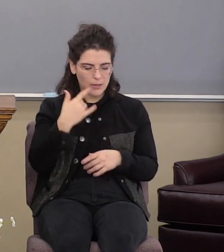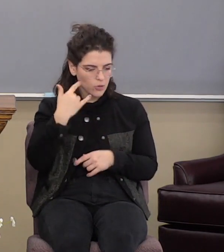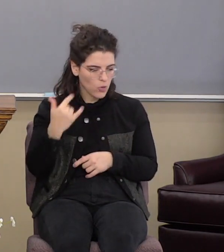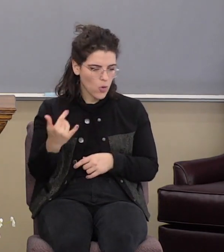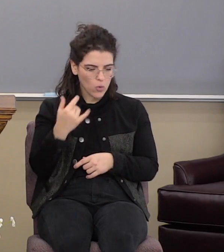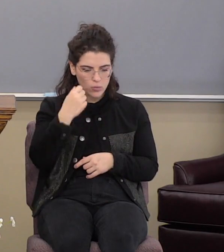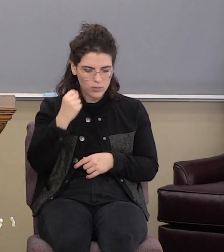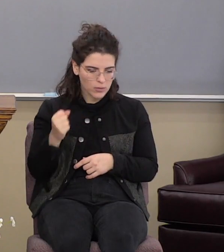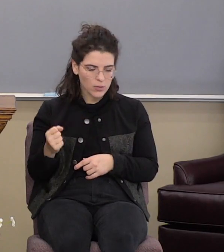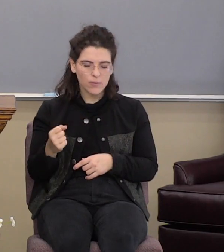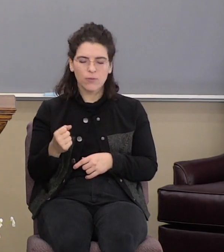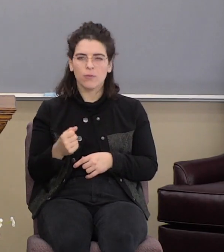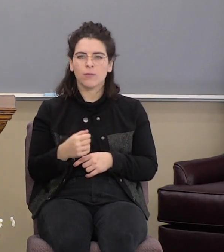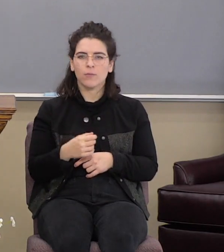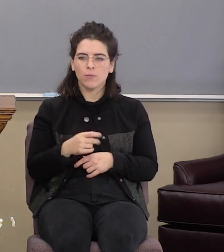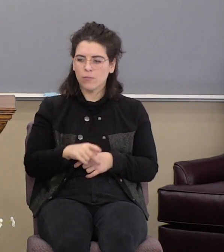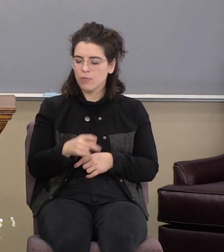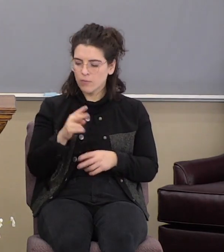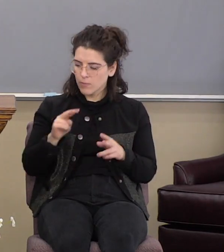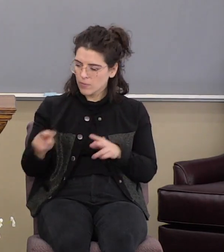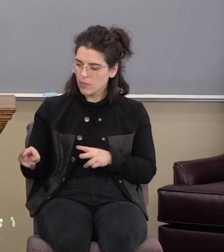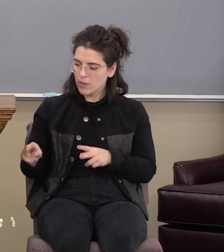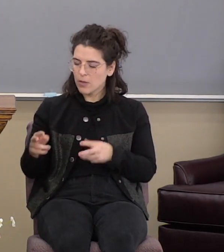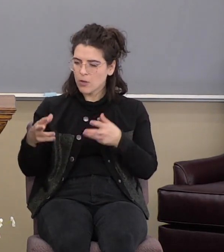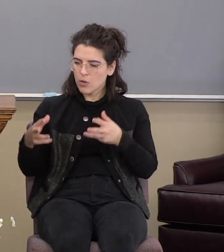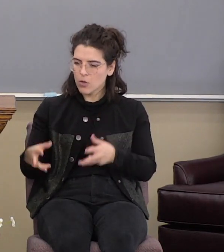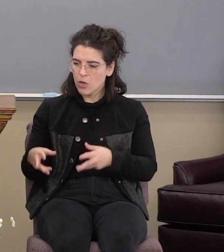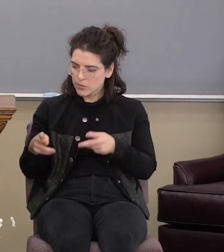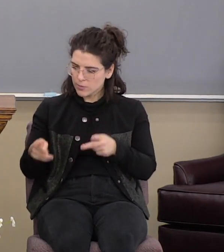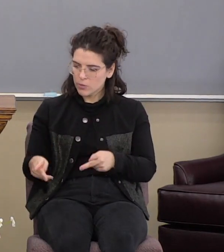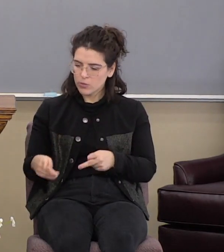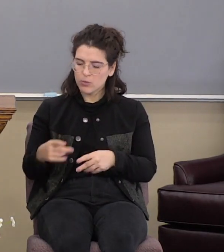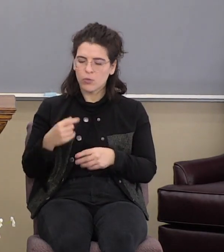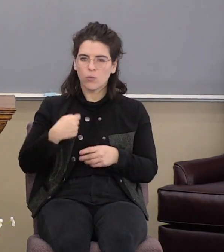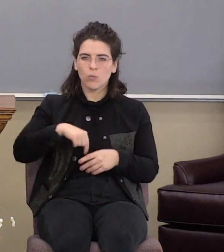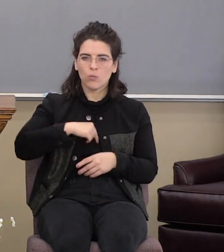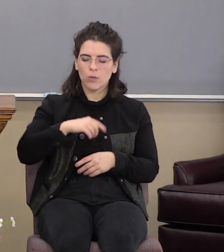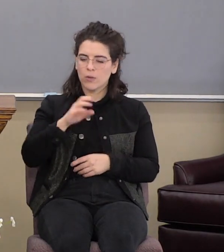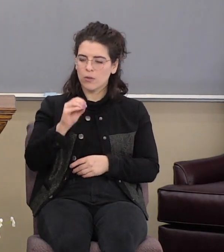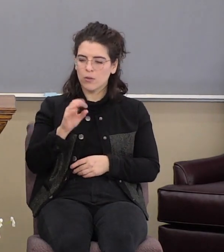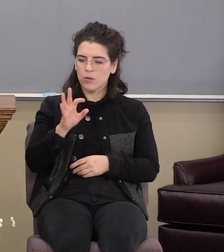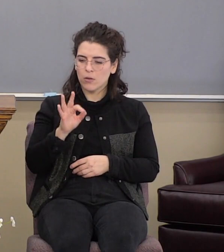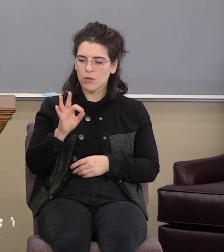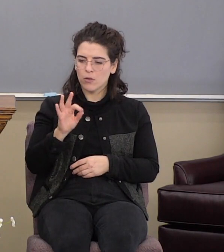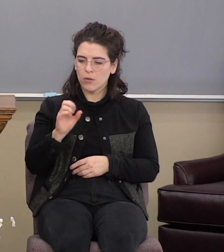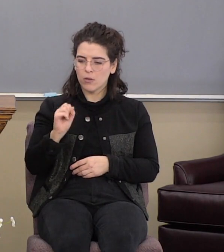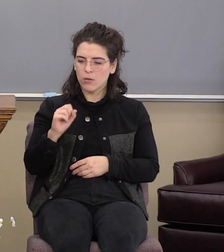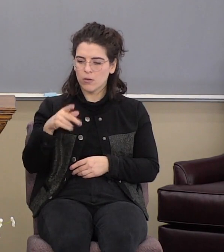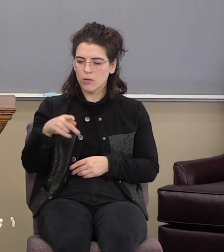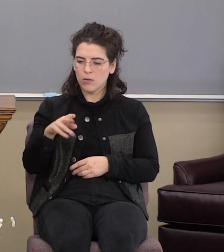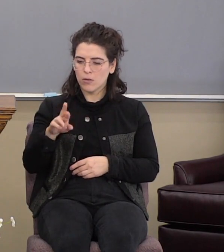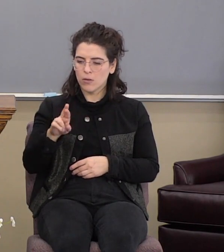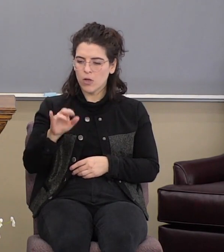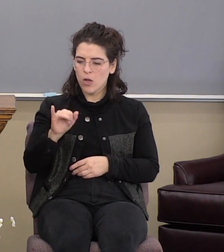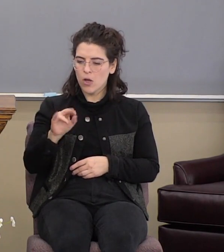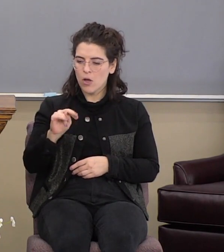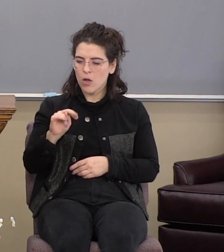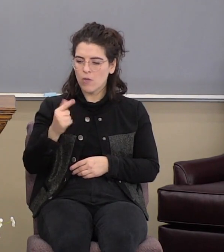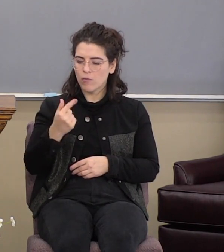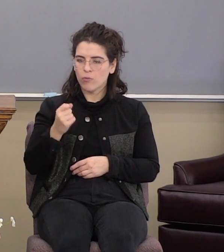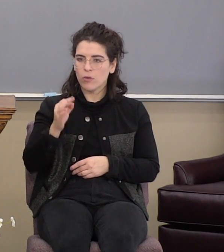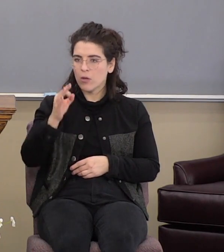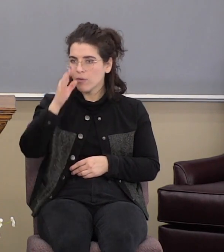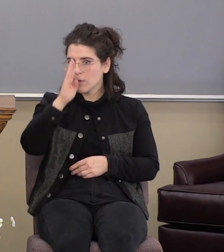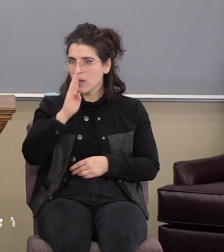Paul looks at the lost person and says, we're the offspring of God, is he talking about being the spiritual children of